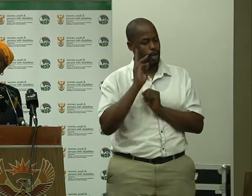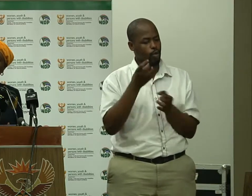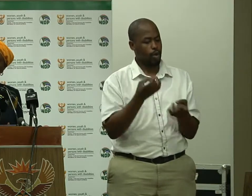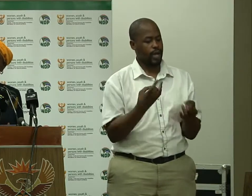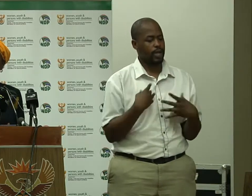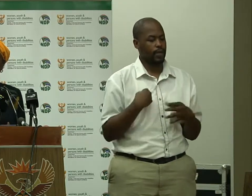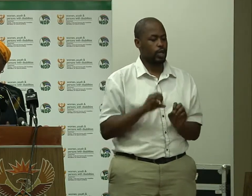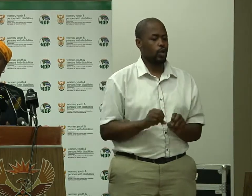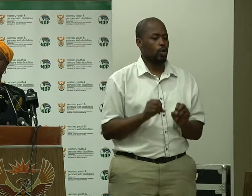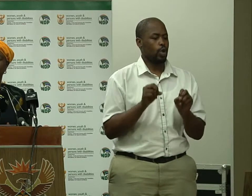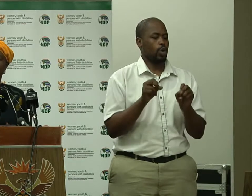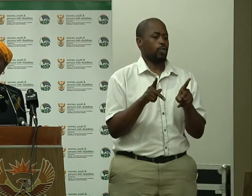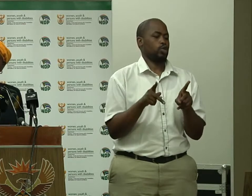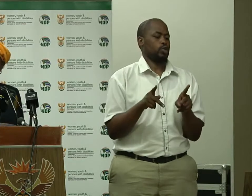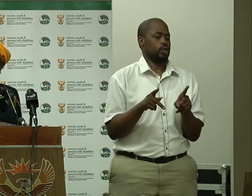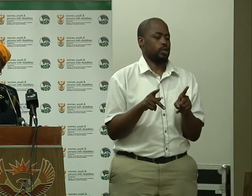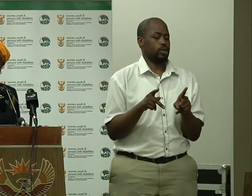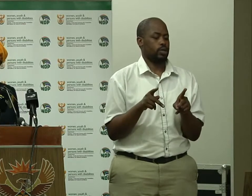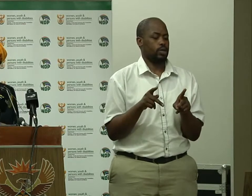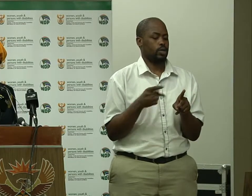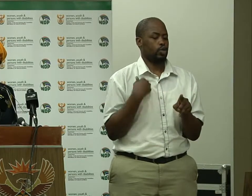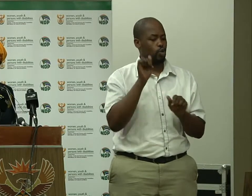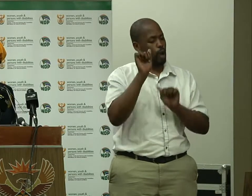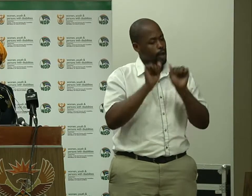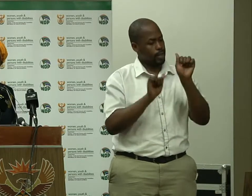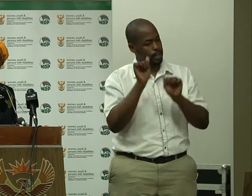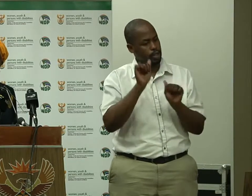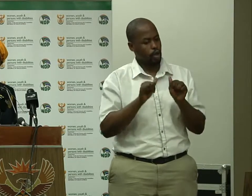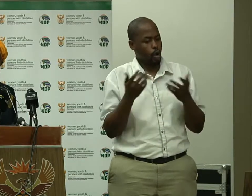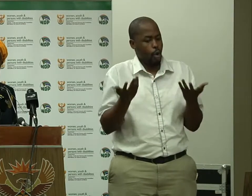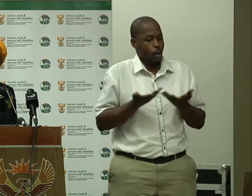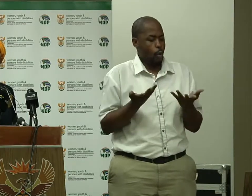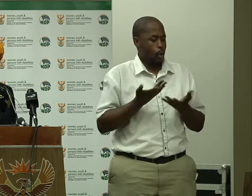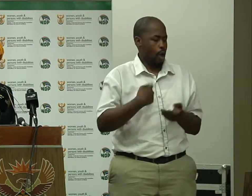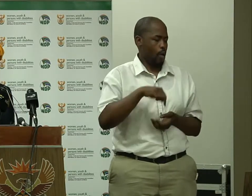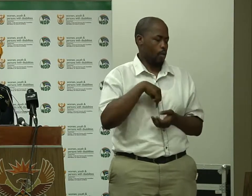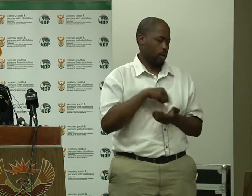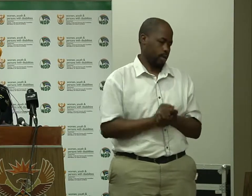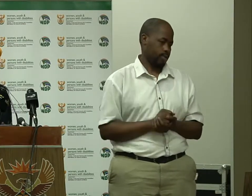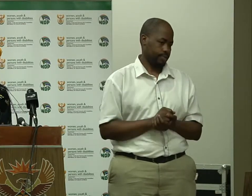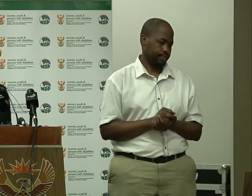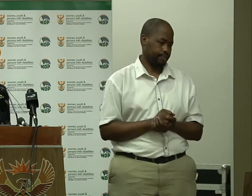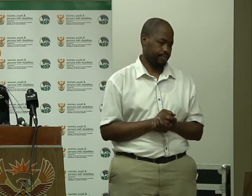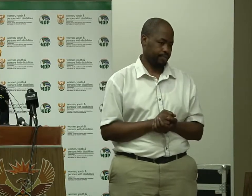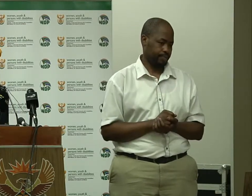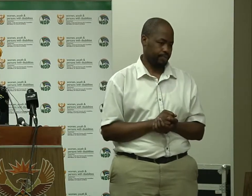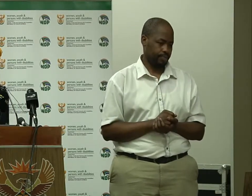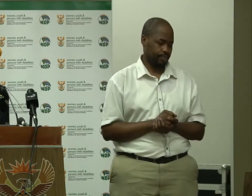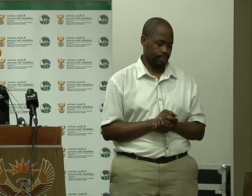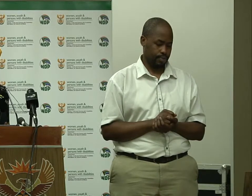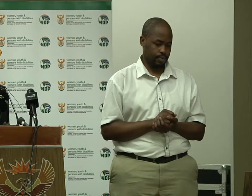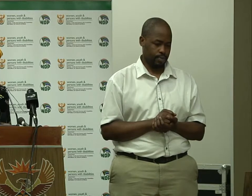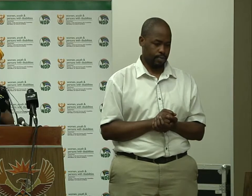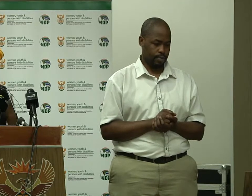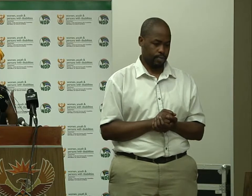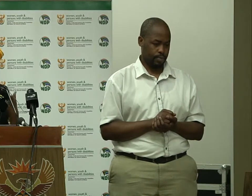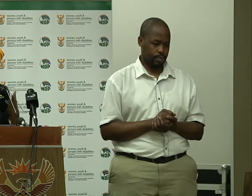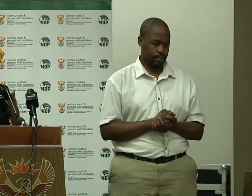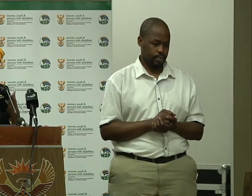us an opportunity also to assess where are we in terms of our criminal justice